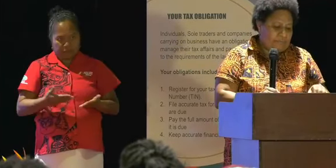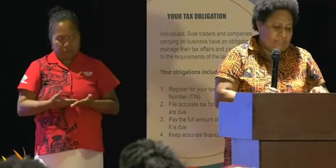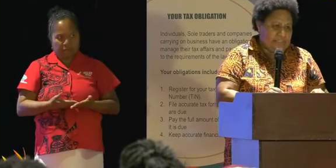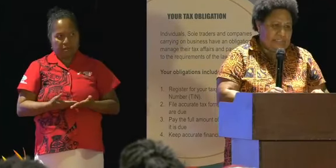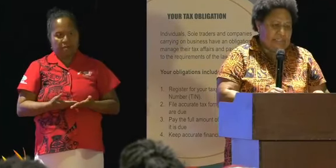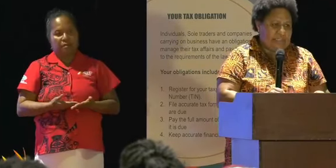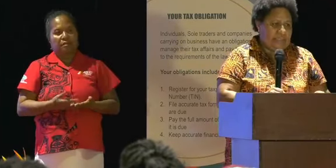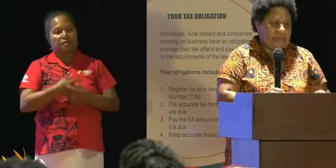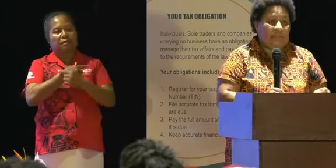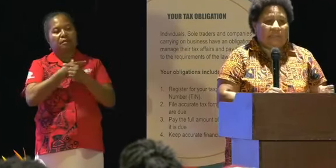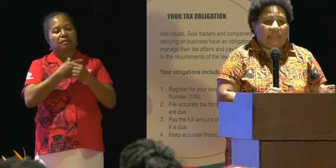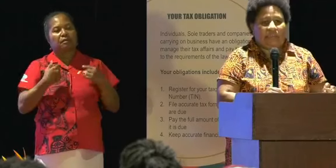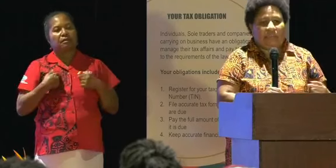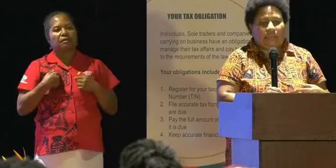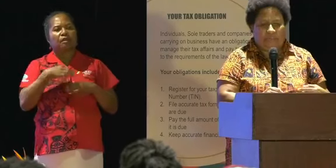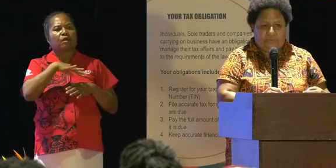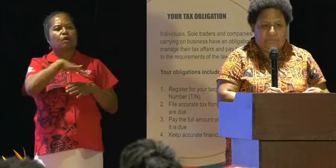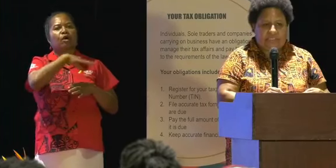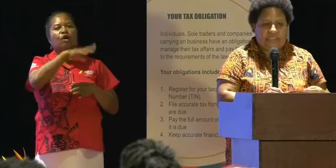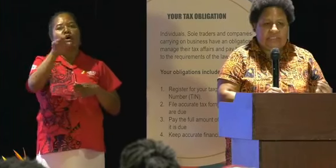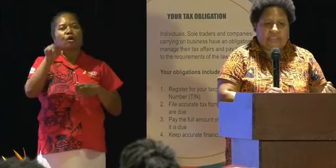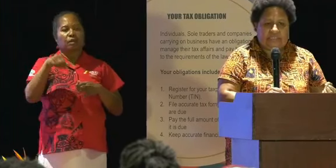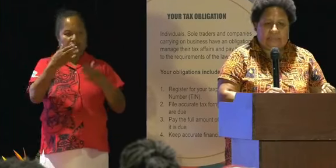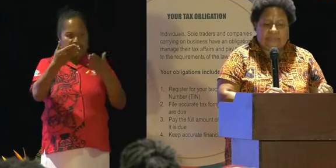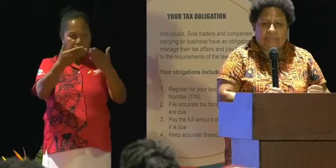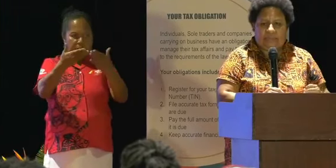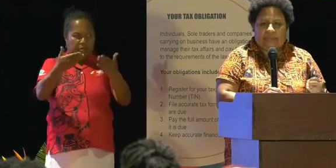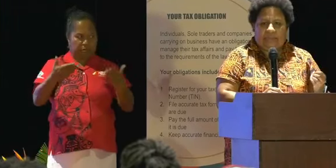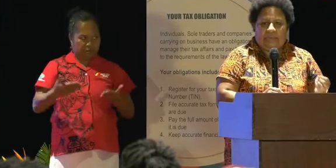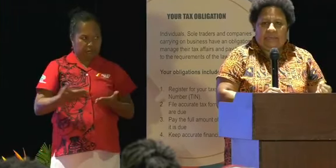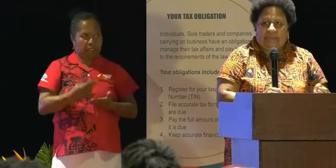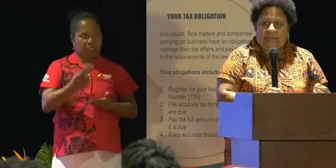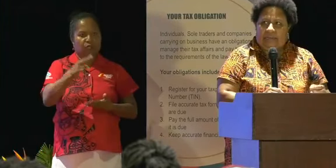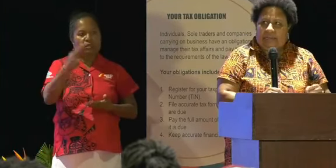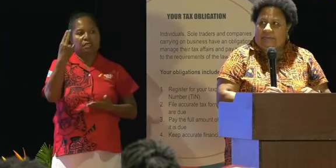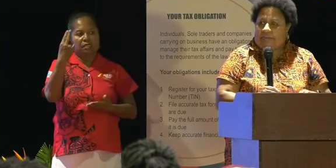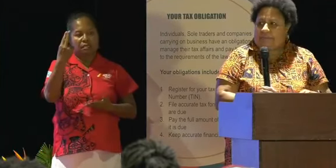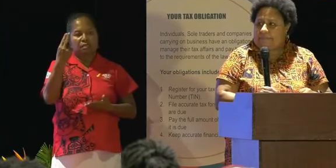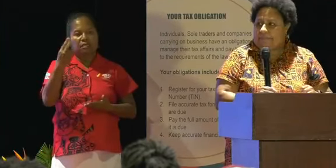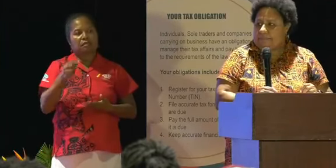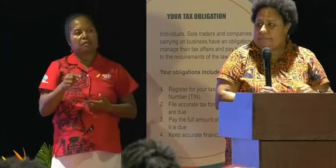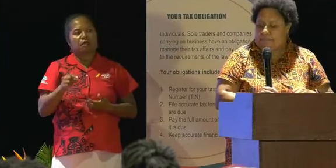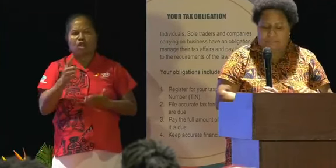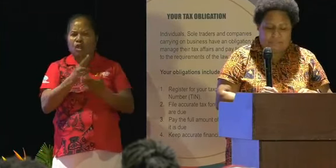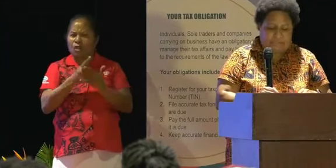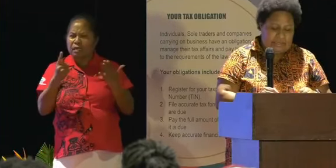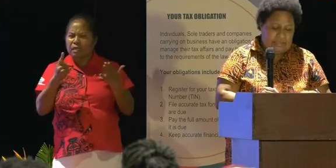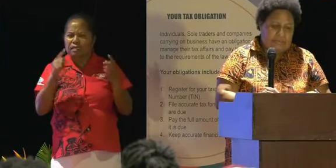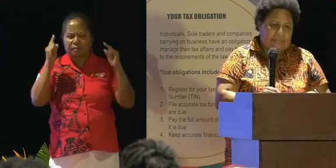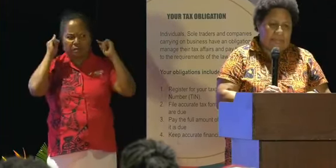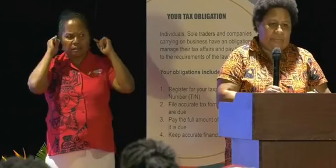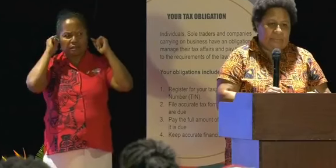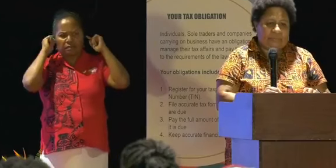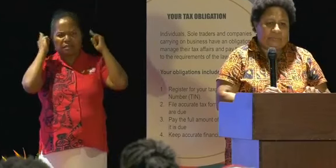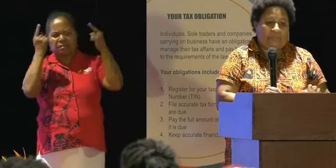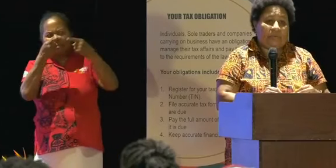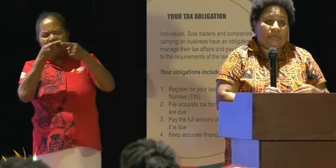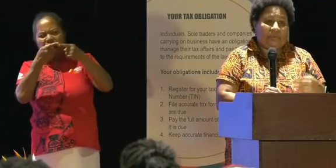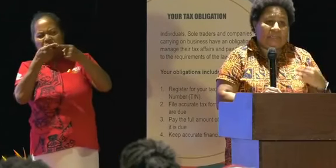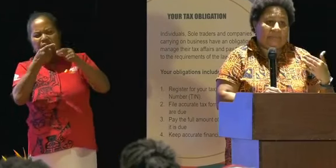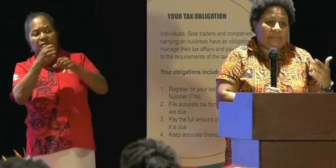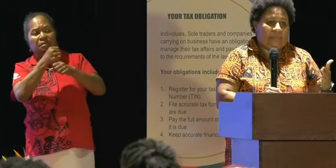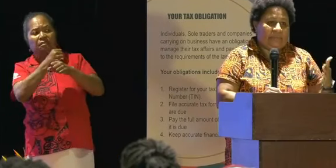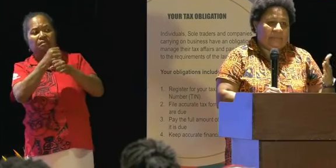have offices in nearly all the provinces except Hela and Kerama, which